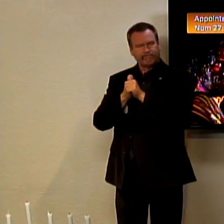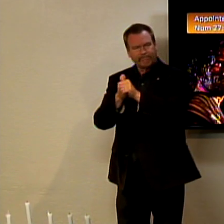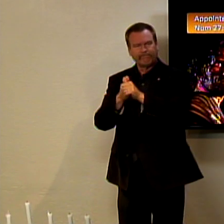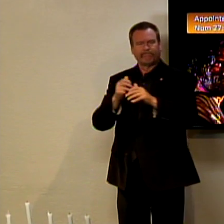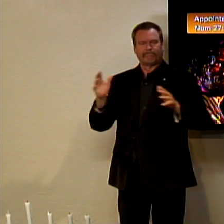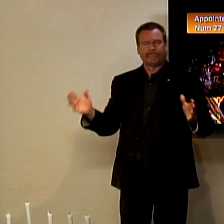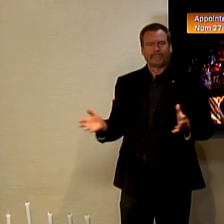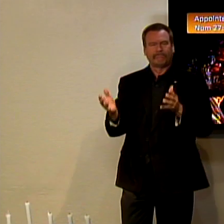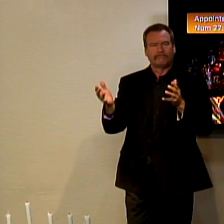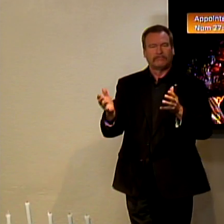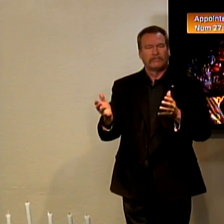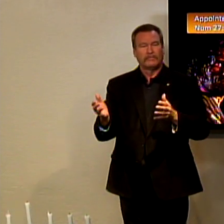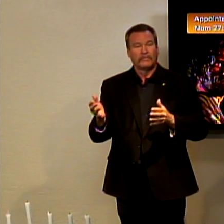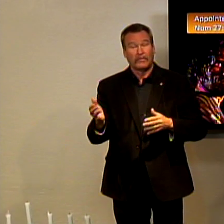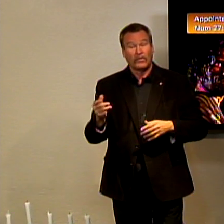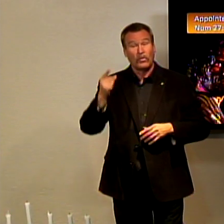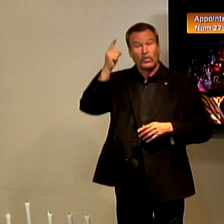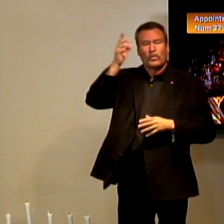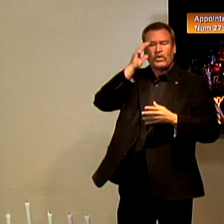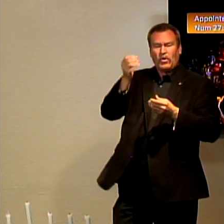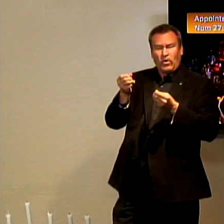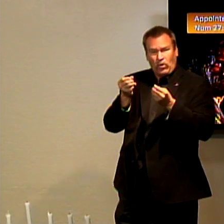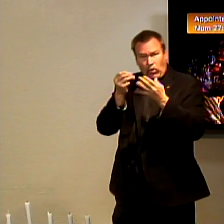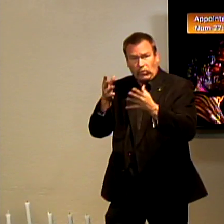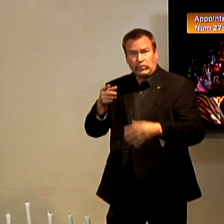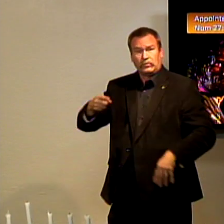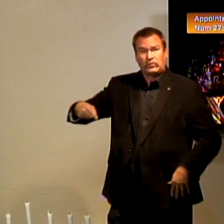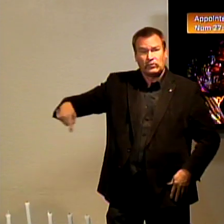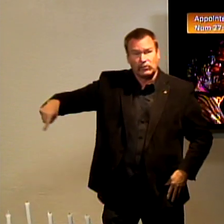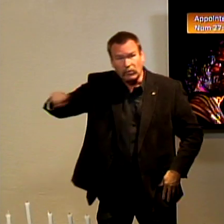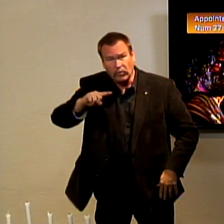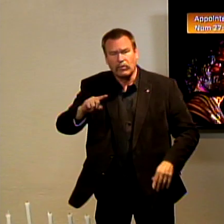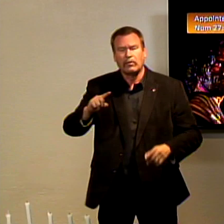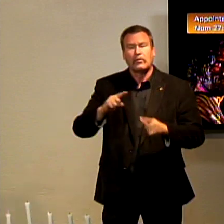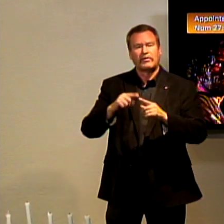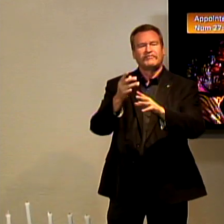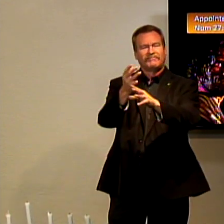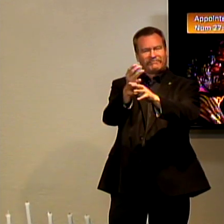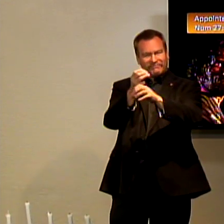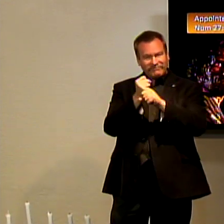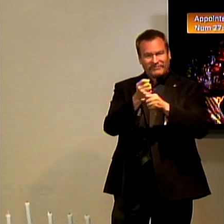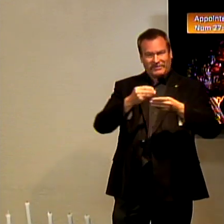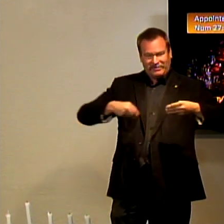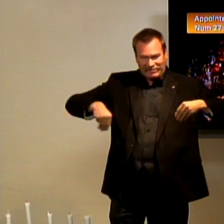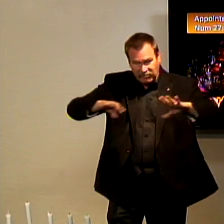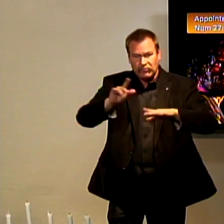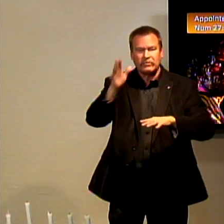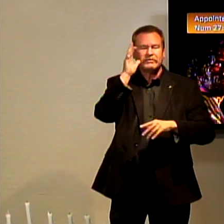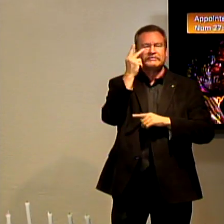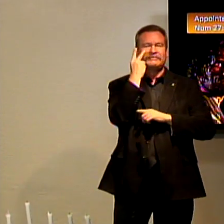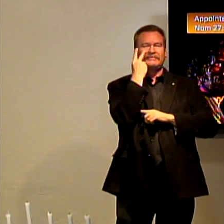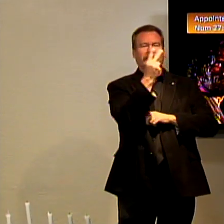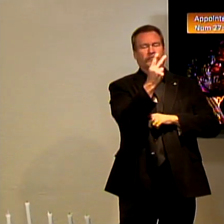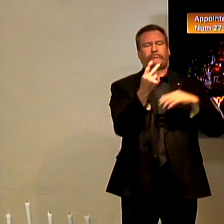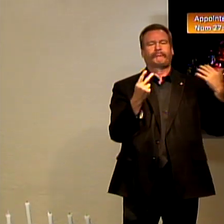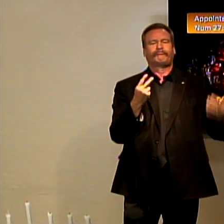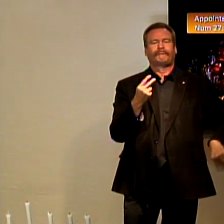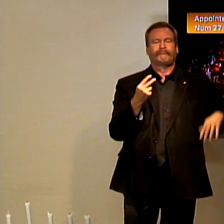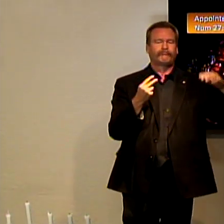new land. He said, but command Joshua and encourage him and strengthen him. For he shall go over before this people, and he shall